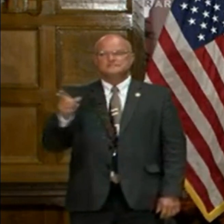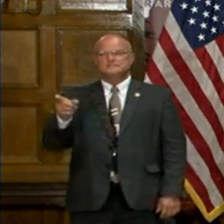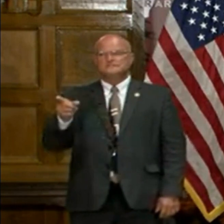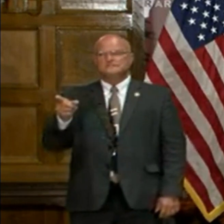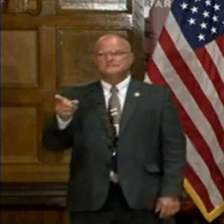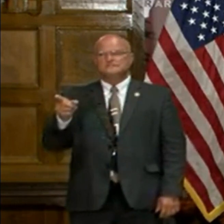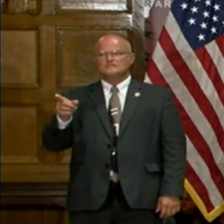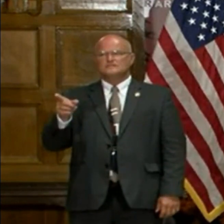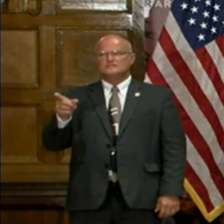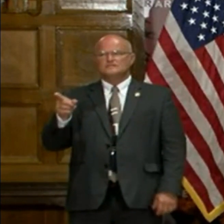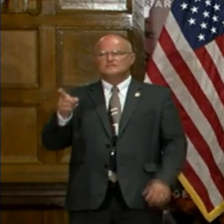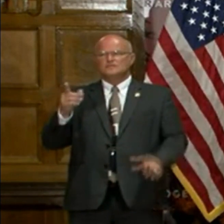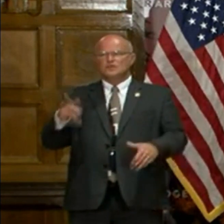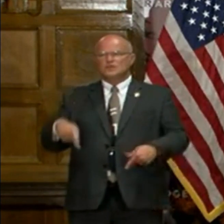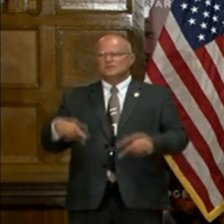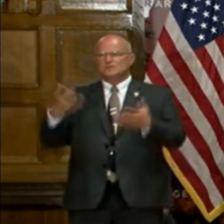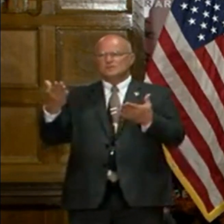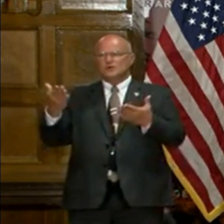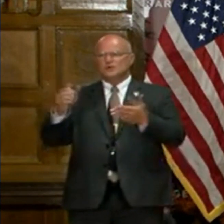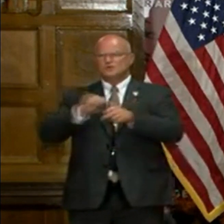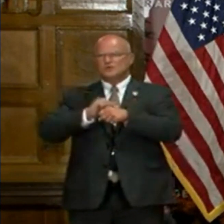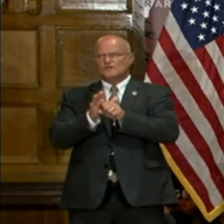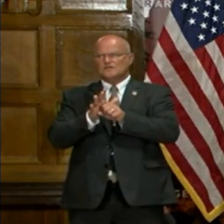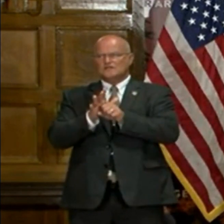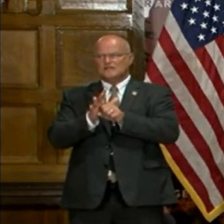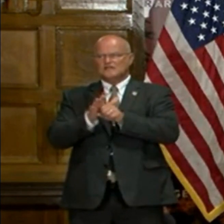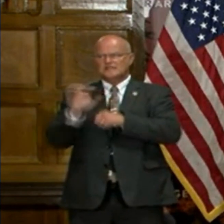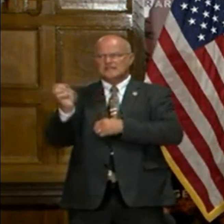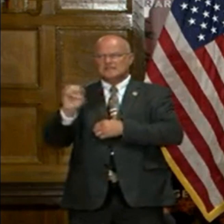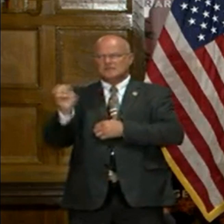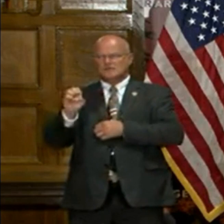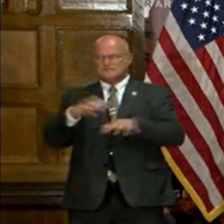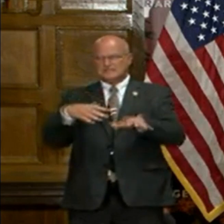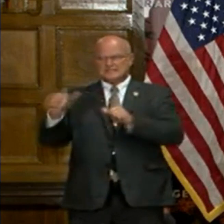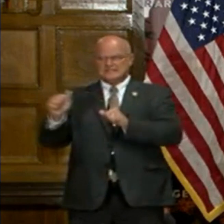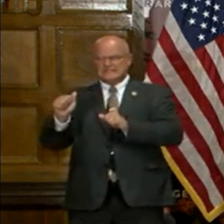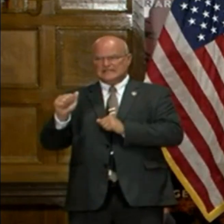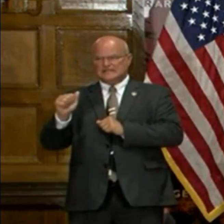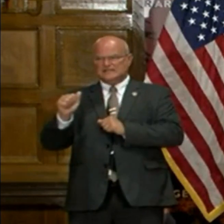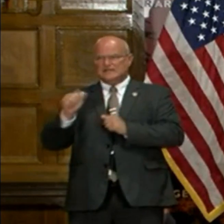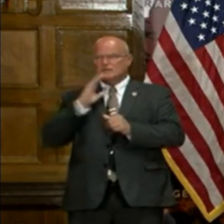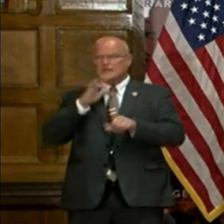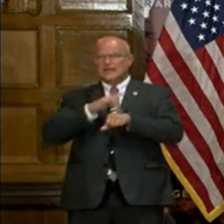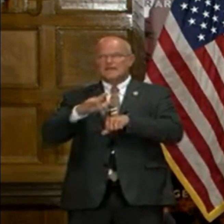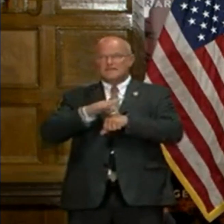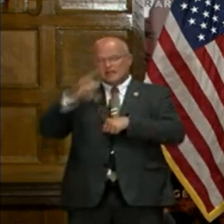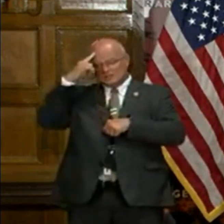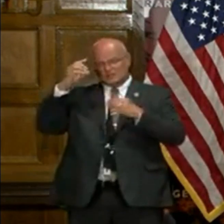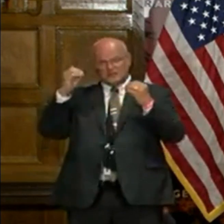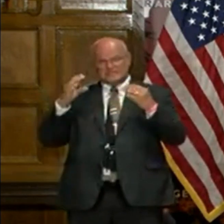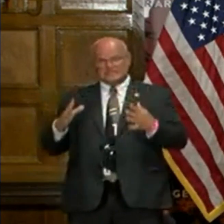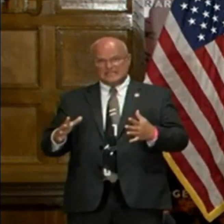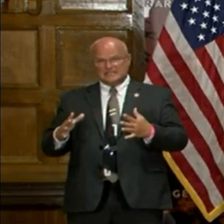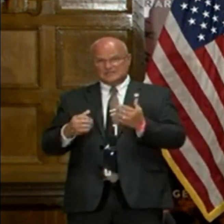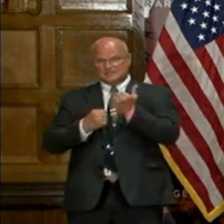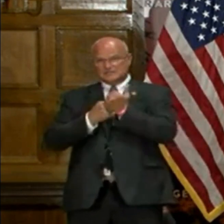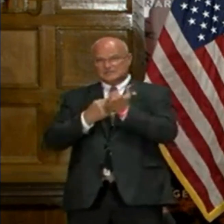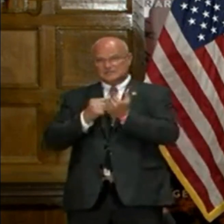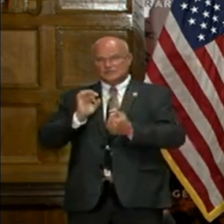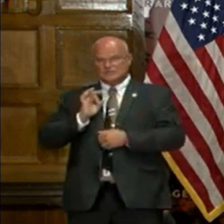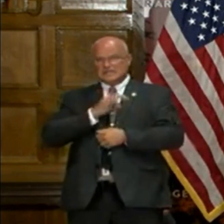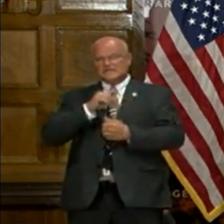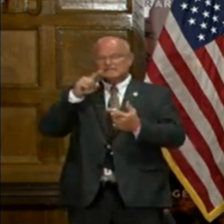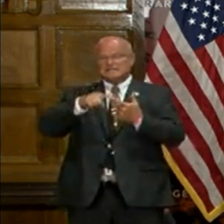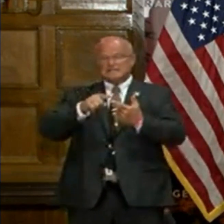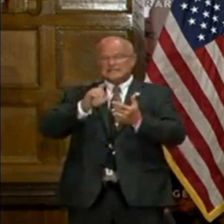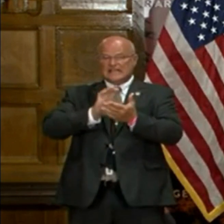Yes? Would the proposed COVID-19 emergency leave plan be available to teachers and support staff until the